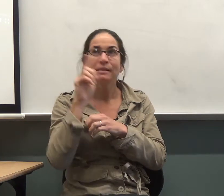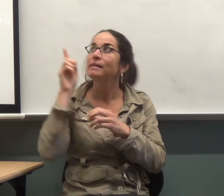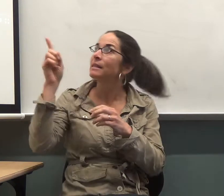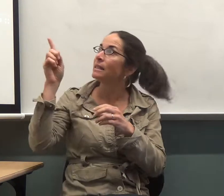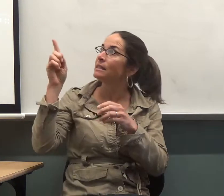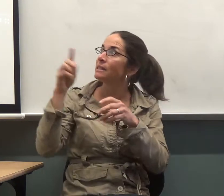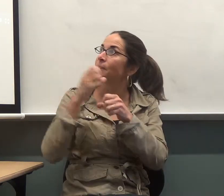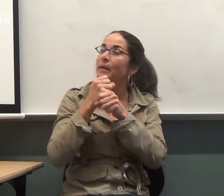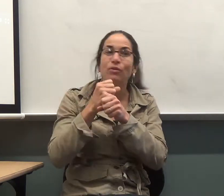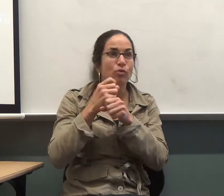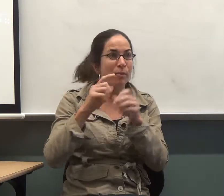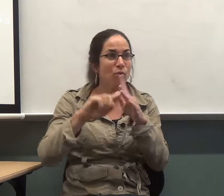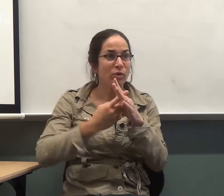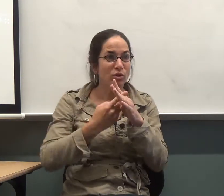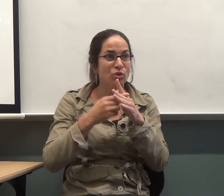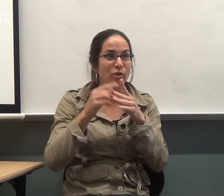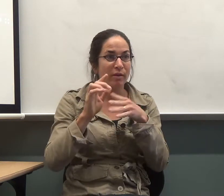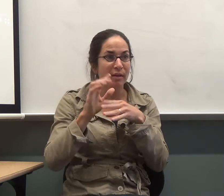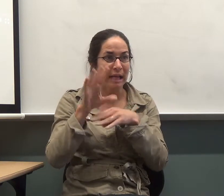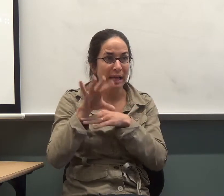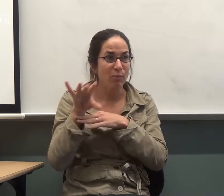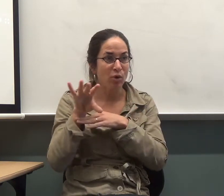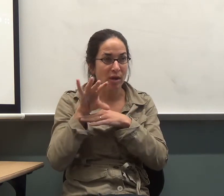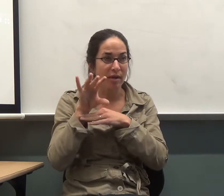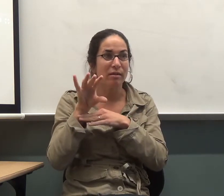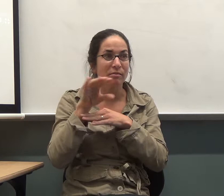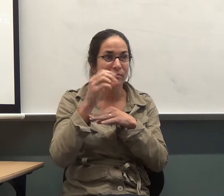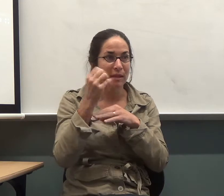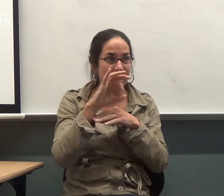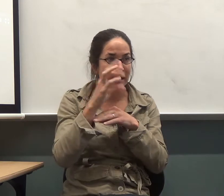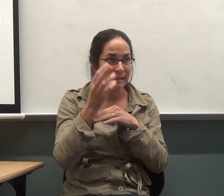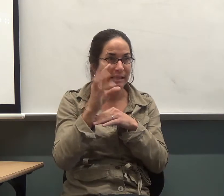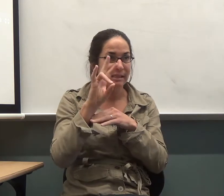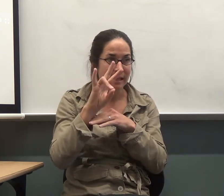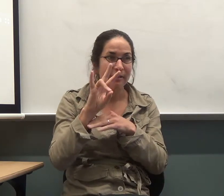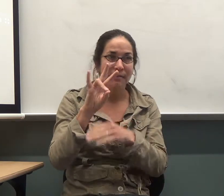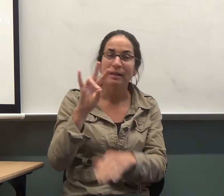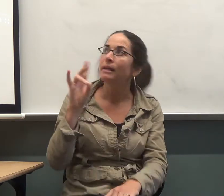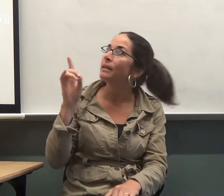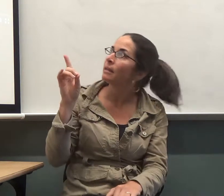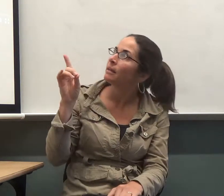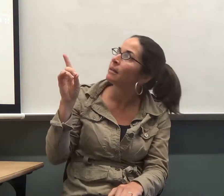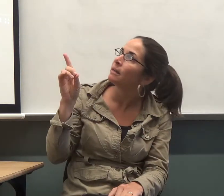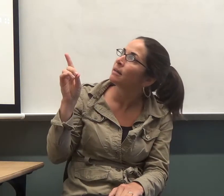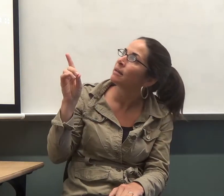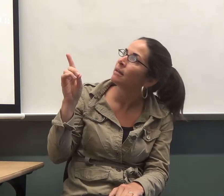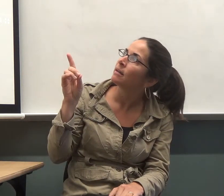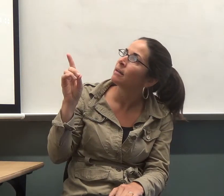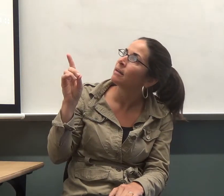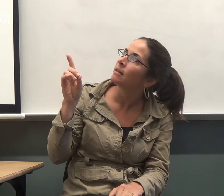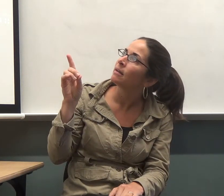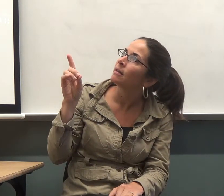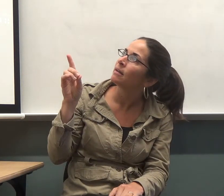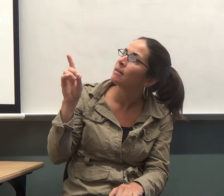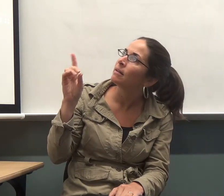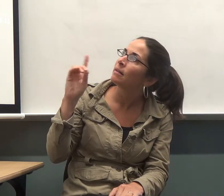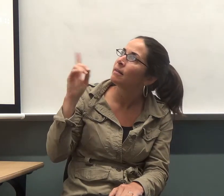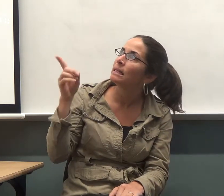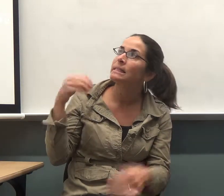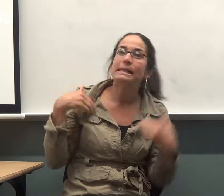in the day, 1967. By a guy named Patterson, okay? And I know that this is an animal-like